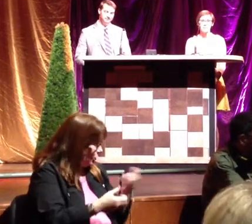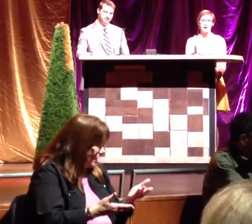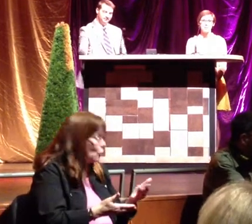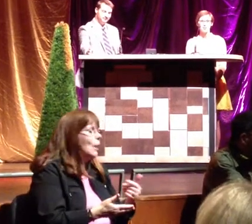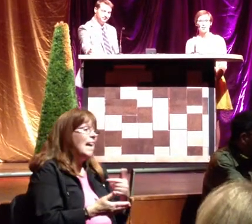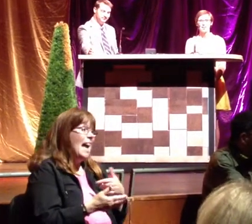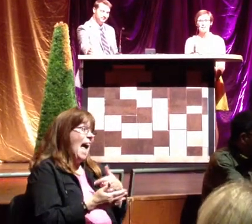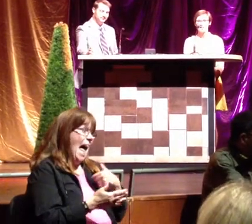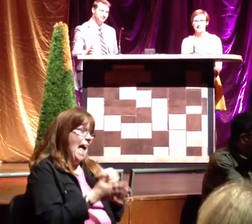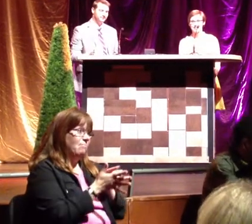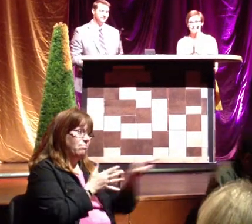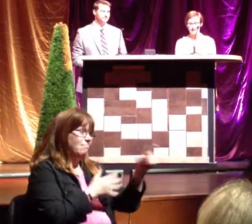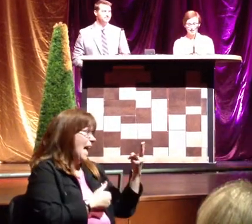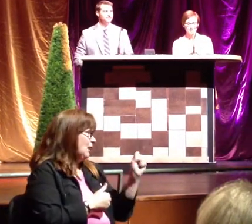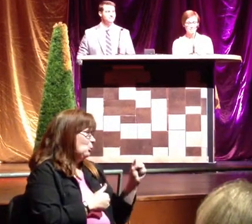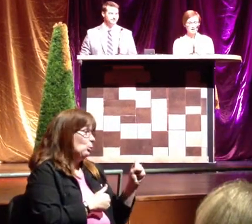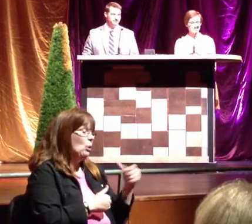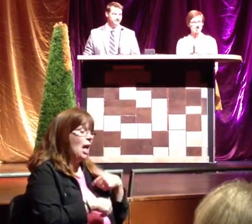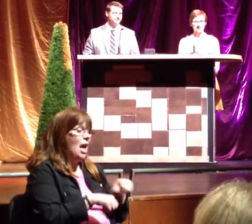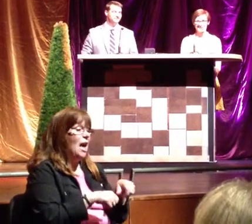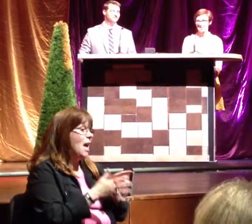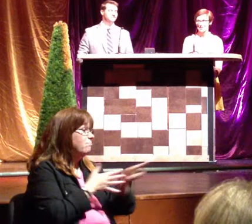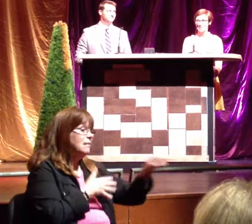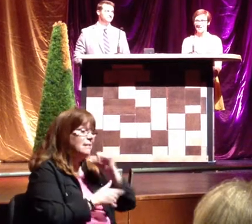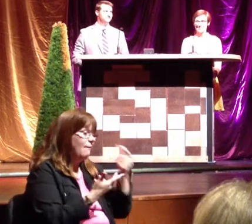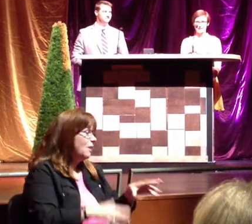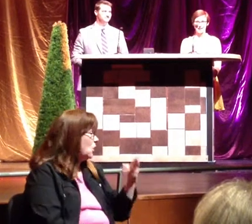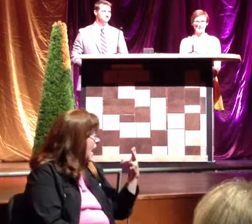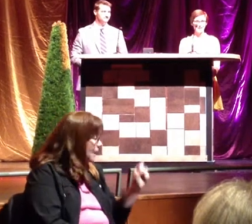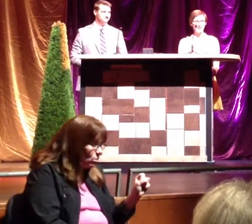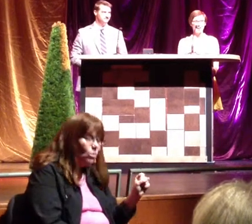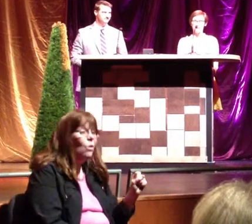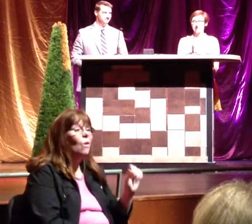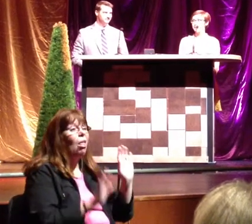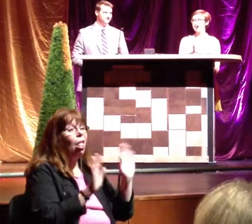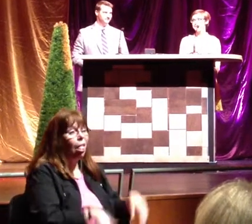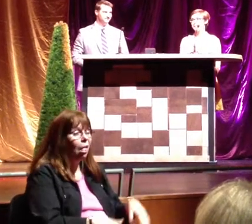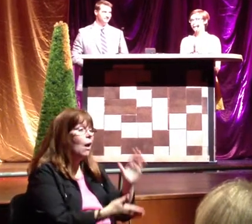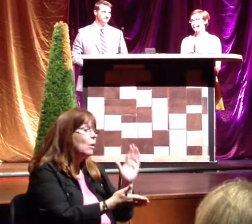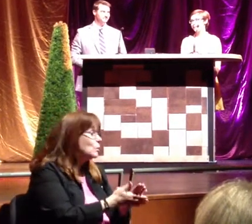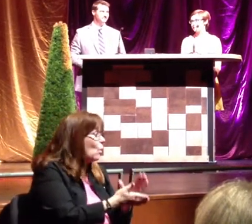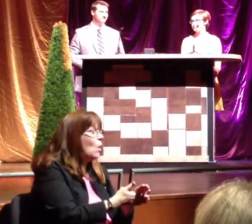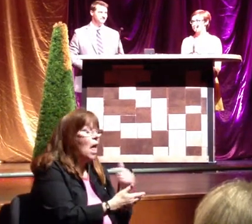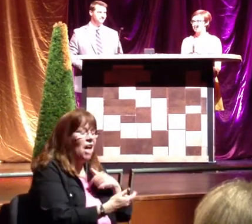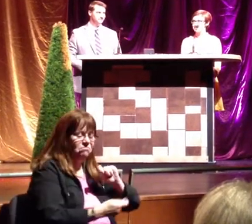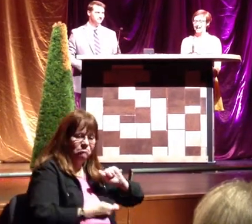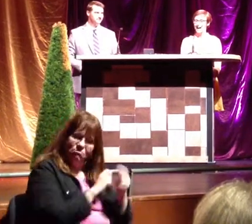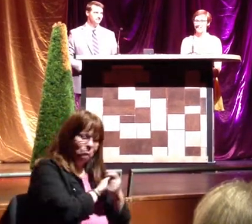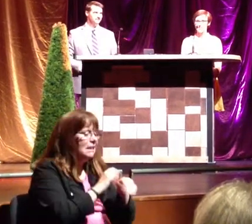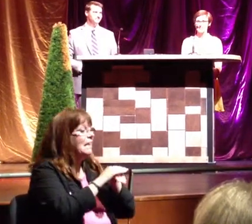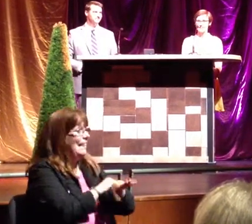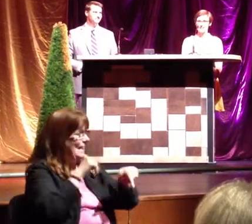school dropout before coming here, and then managed to turn it all around and get a 4.0 GPA and get accepted